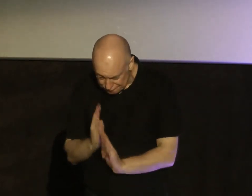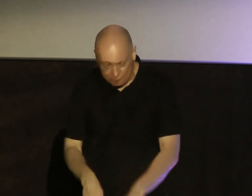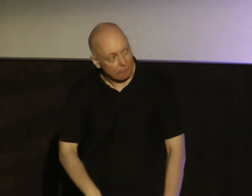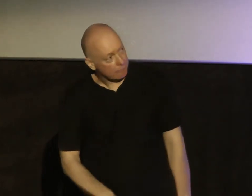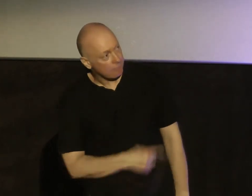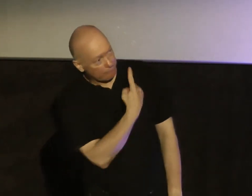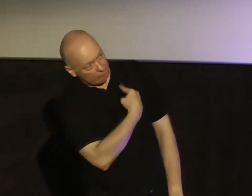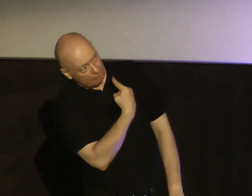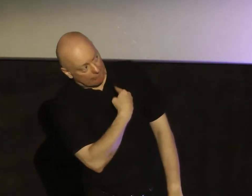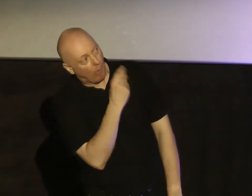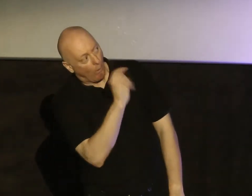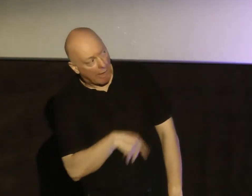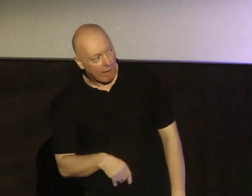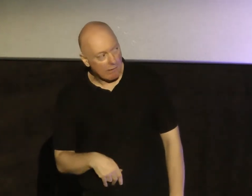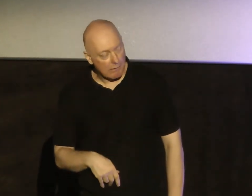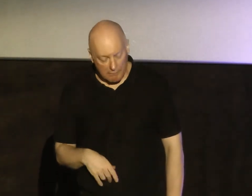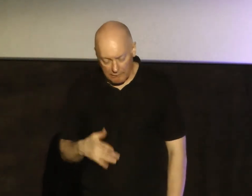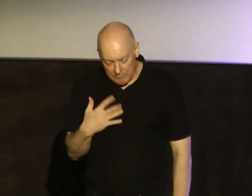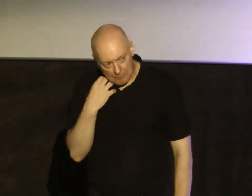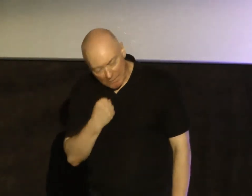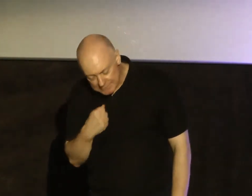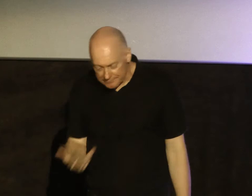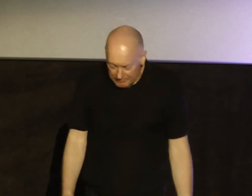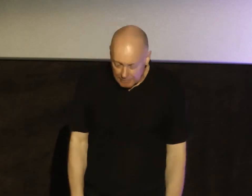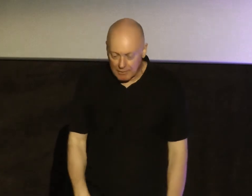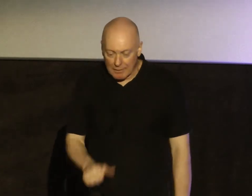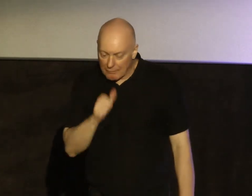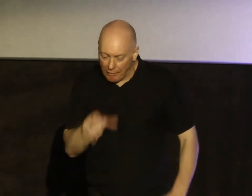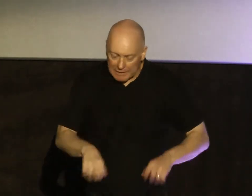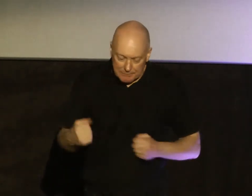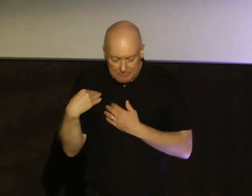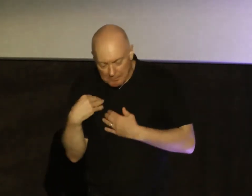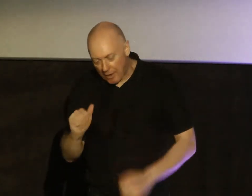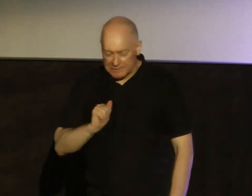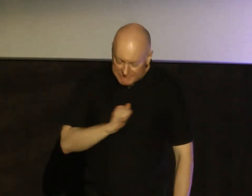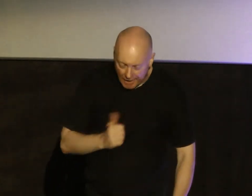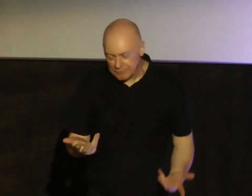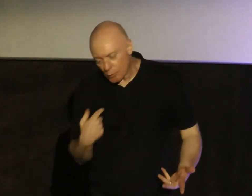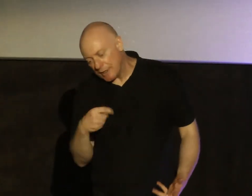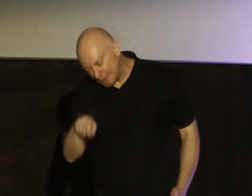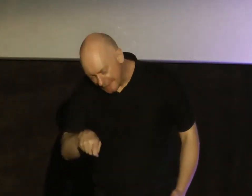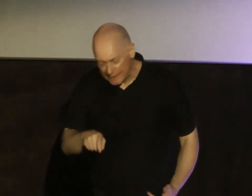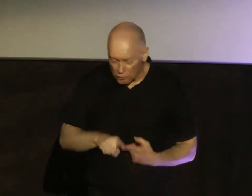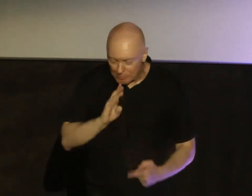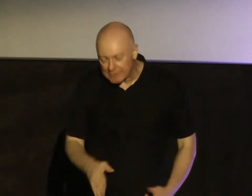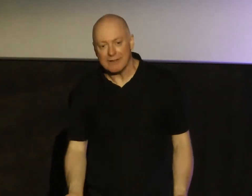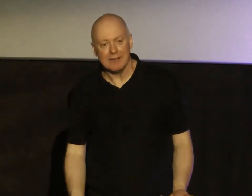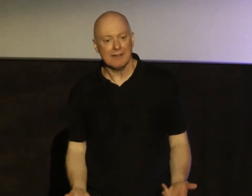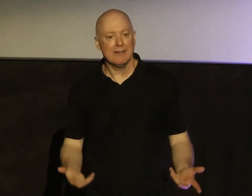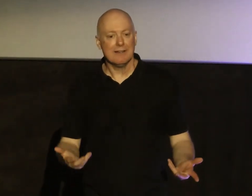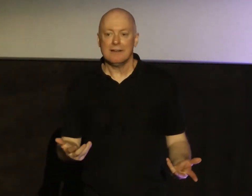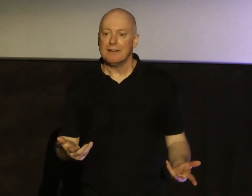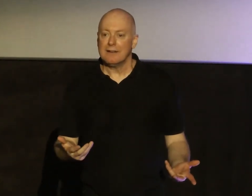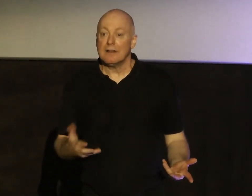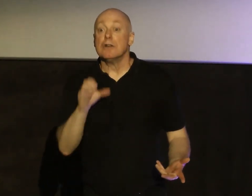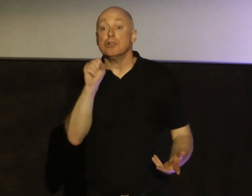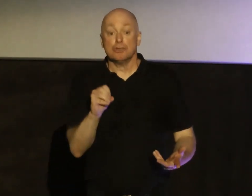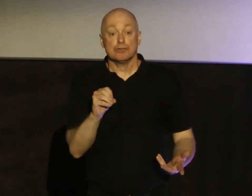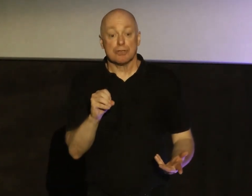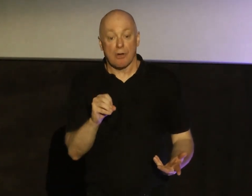do. Made us feel a little bit embarrassed. We're not taking our responsibilities on the way we need to be taking them on. And so they were put in their place. They walked